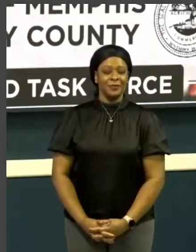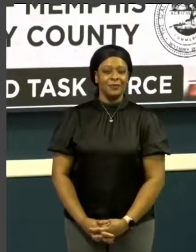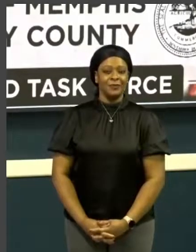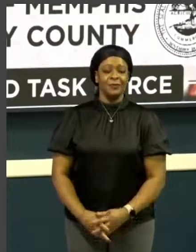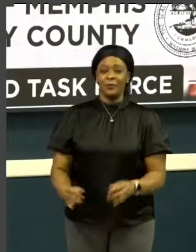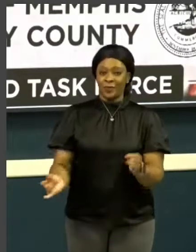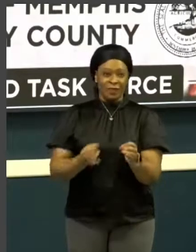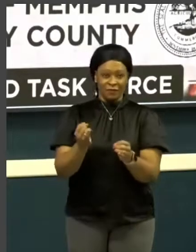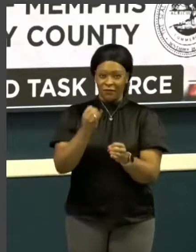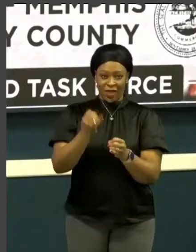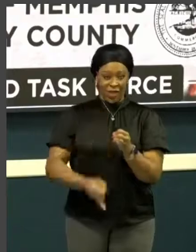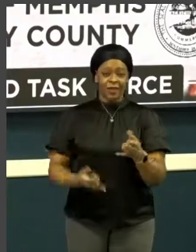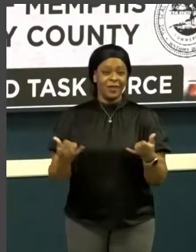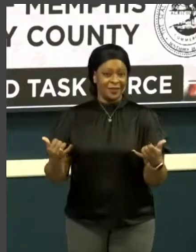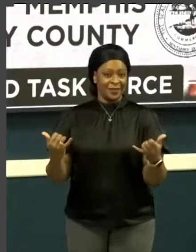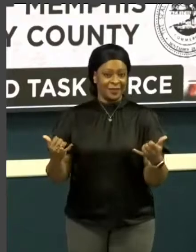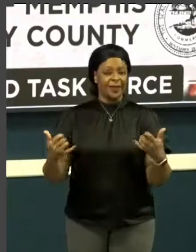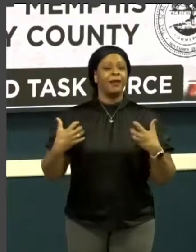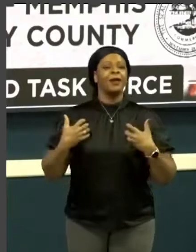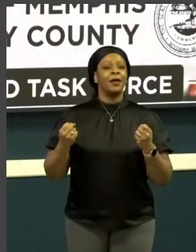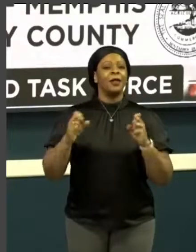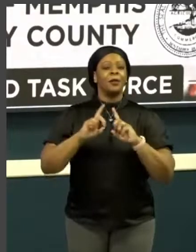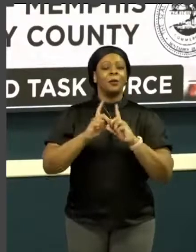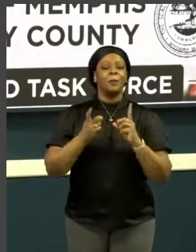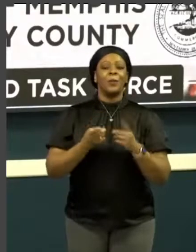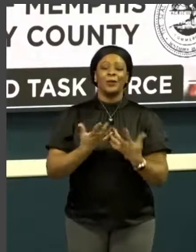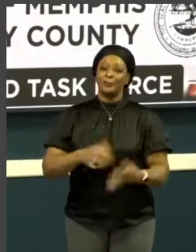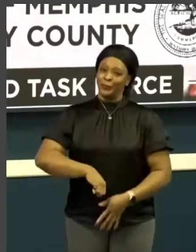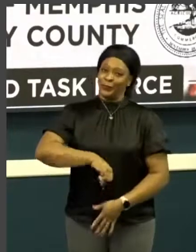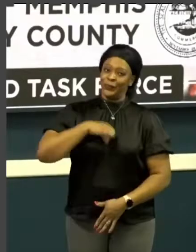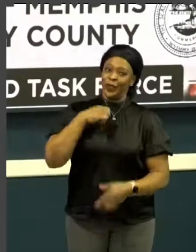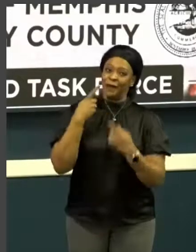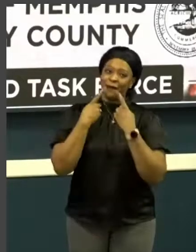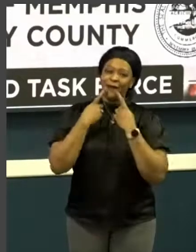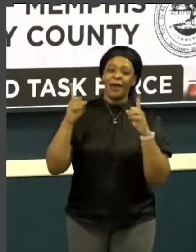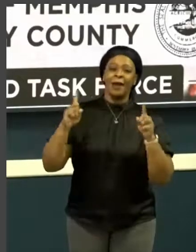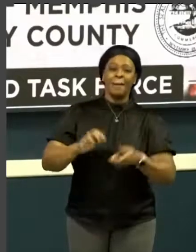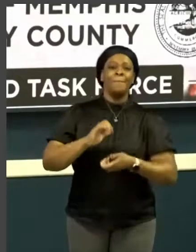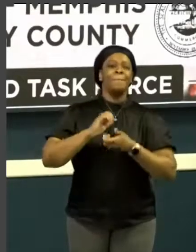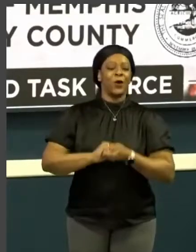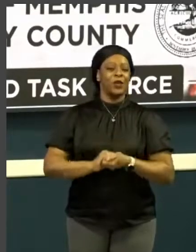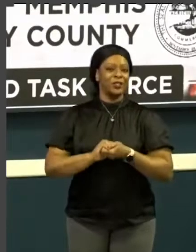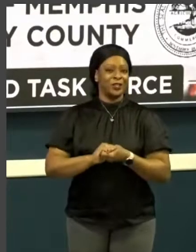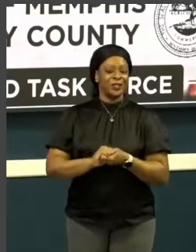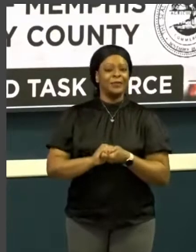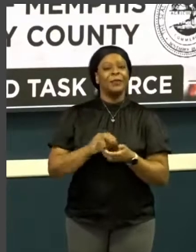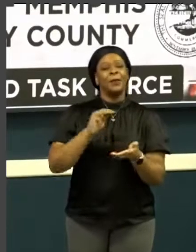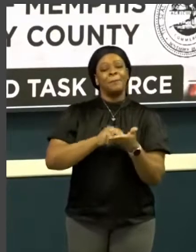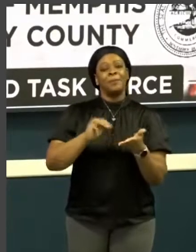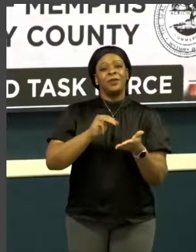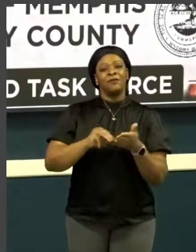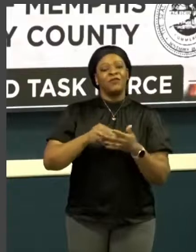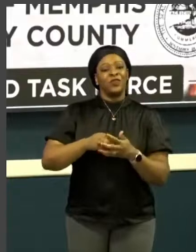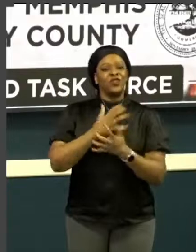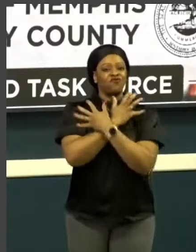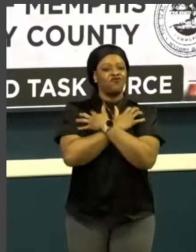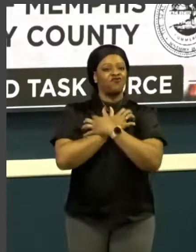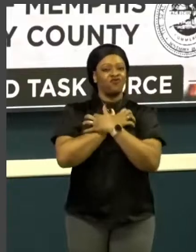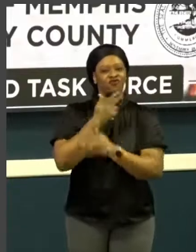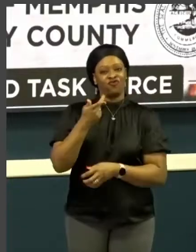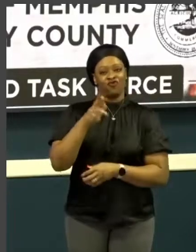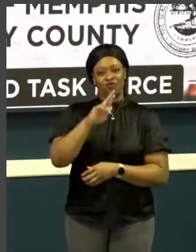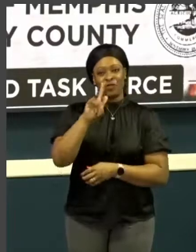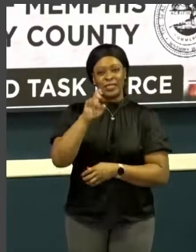And finally, today, the Health Department is proud to announce a partnership with the Memphis Grizzlies to